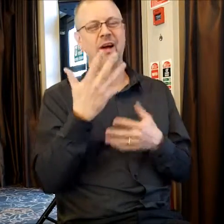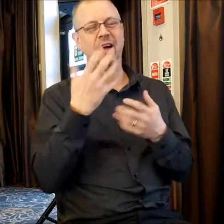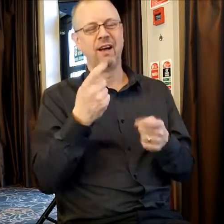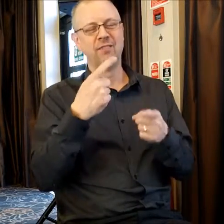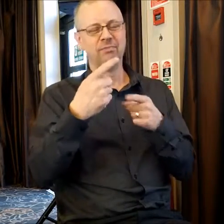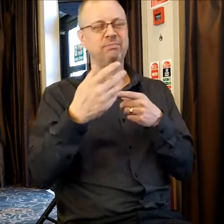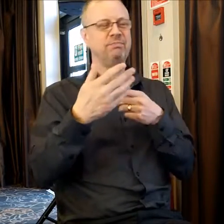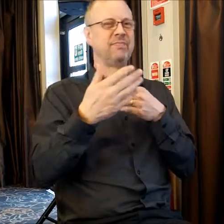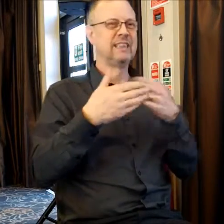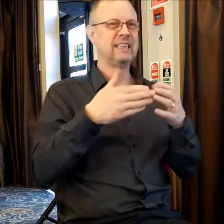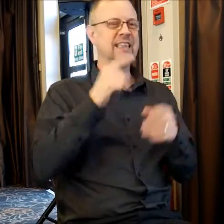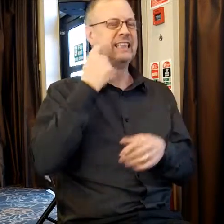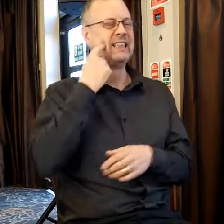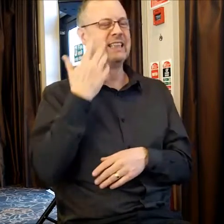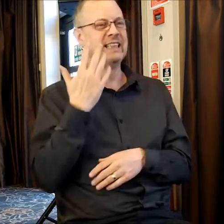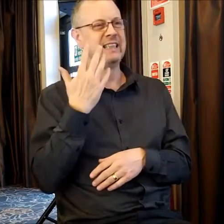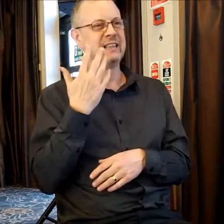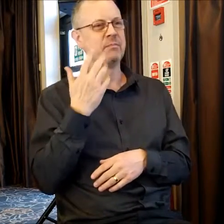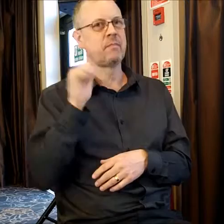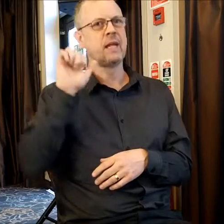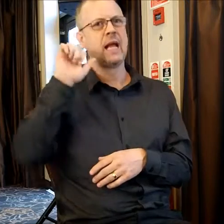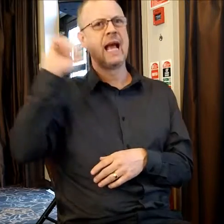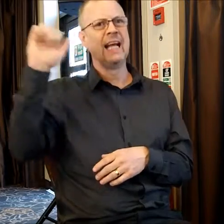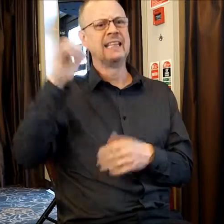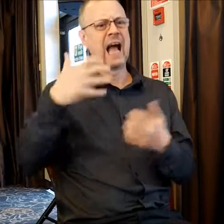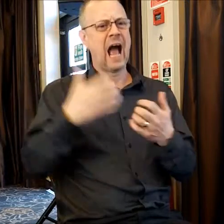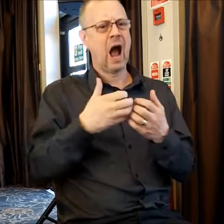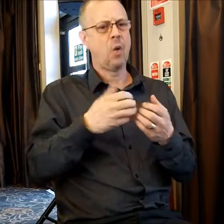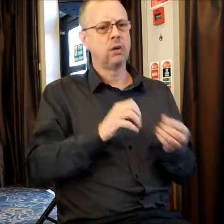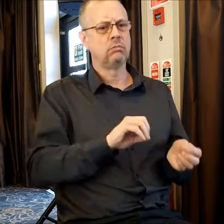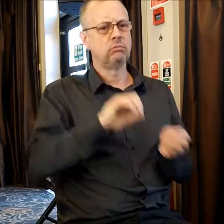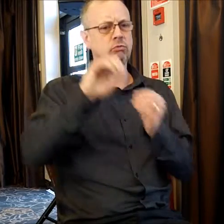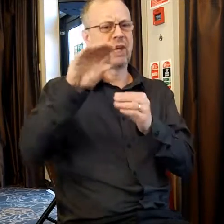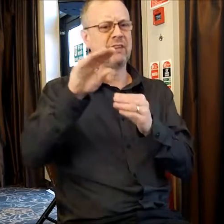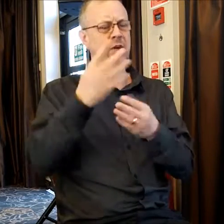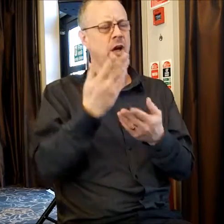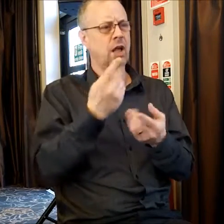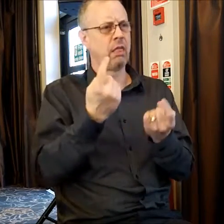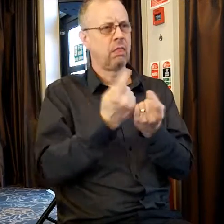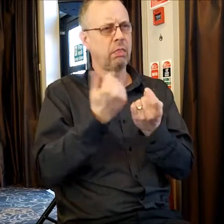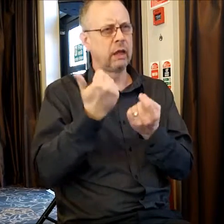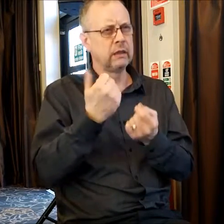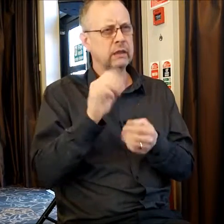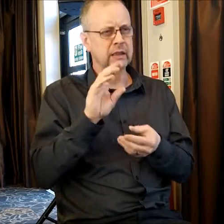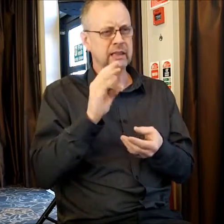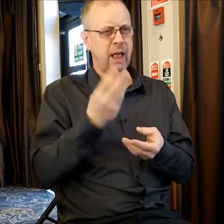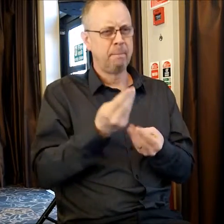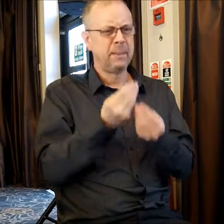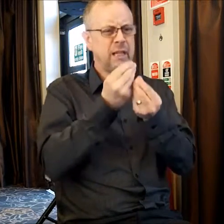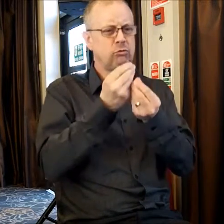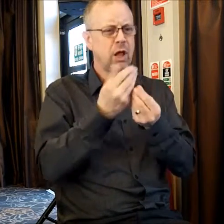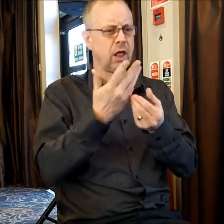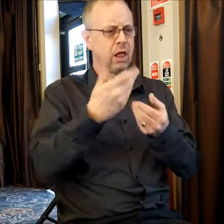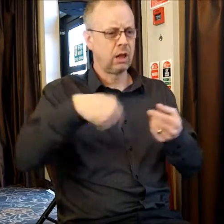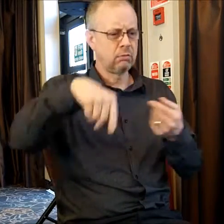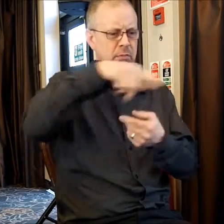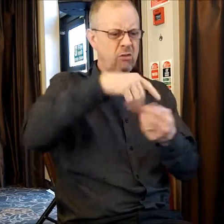Logistics is a really important part of our business. In fact, arguably more important than the product that we sell. Because of the distances that are